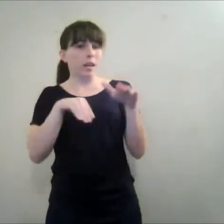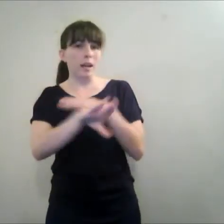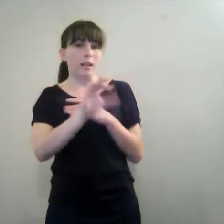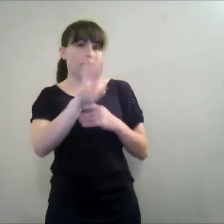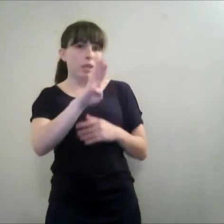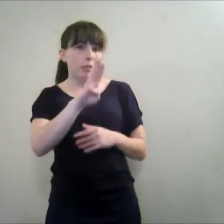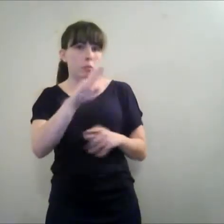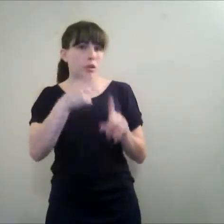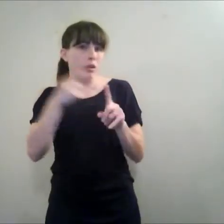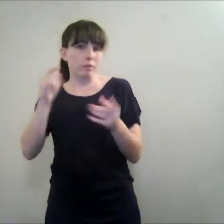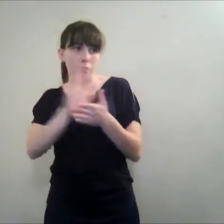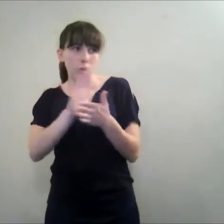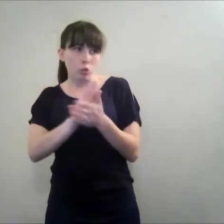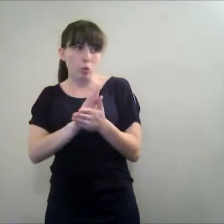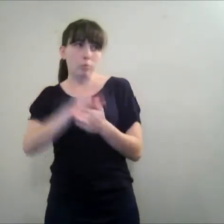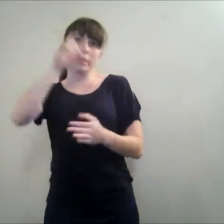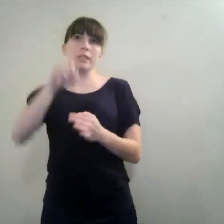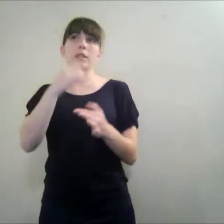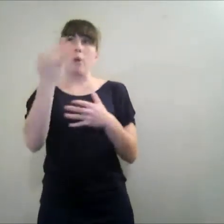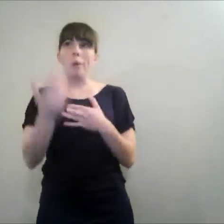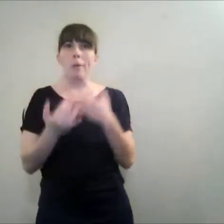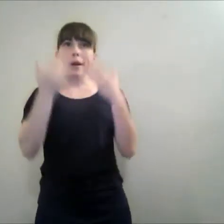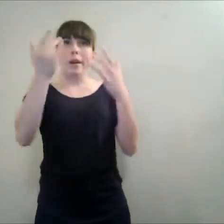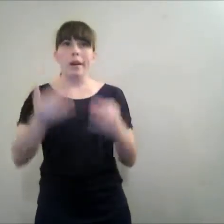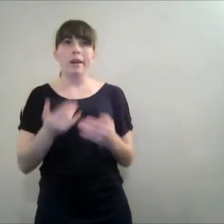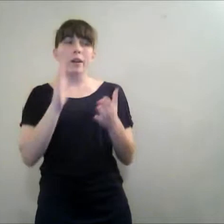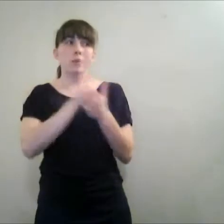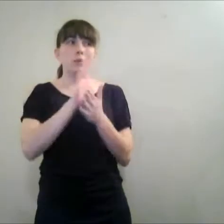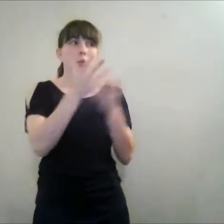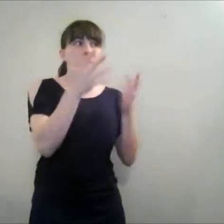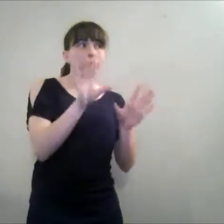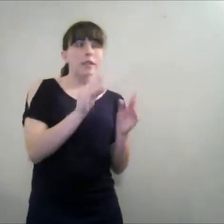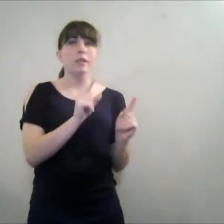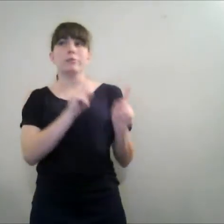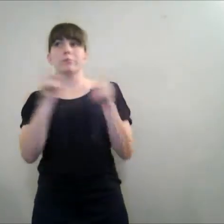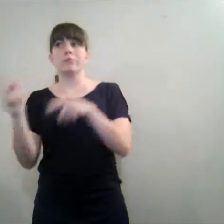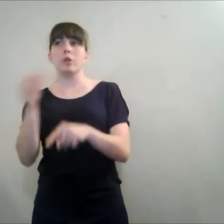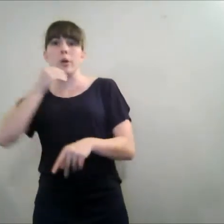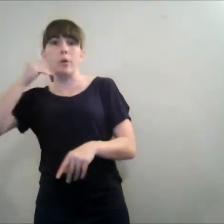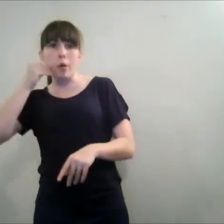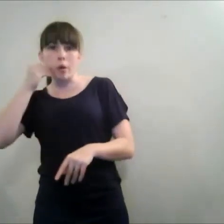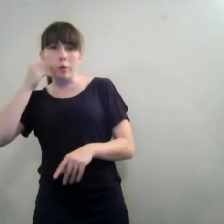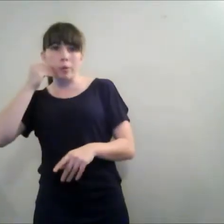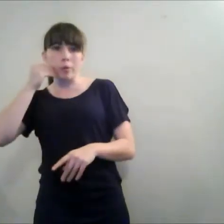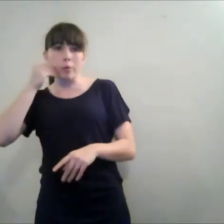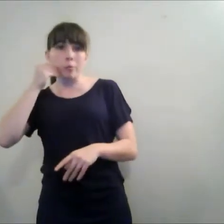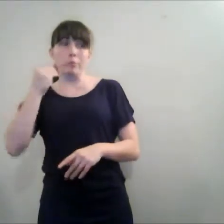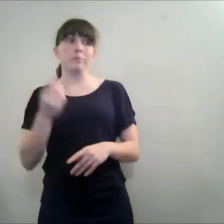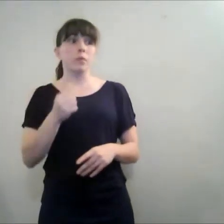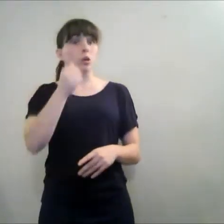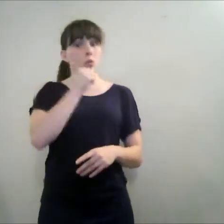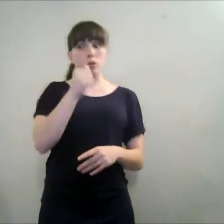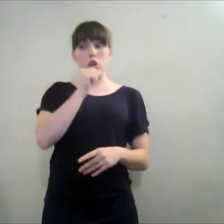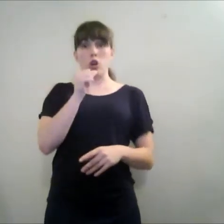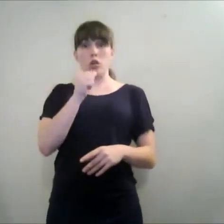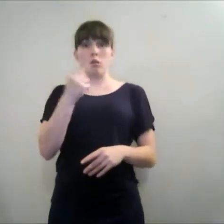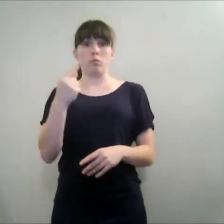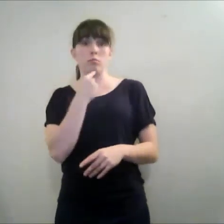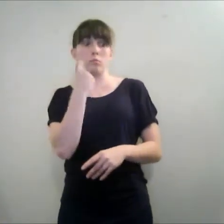into Facebook until she gets home. So the girl tells her friends, guess what happened? The teacher logged in. So the girls just all logged into Facebook on their phones and deleted their